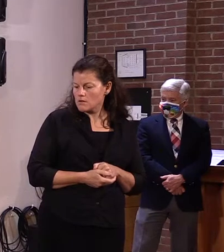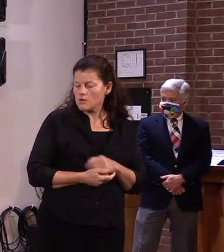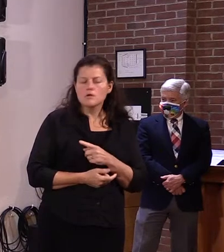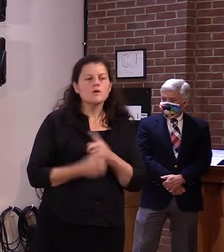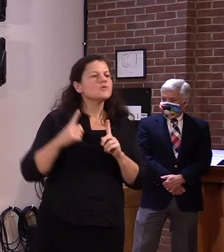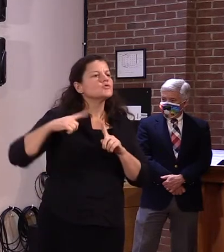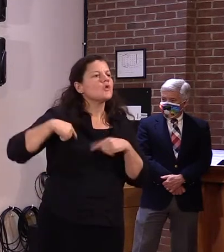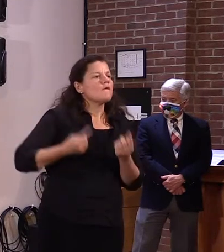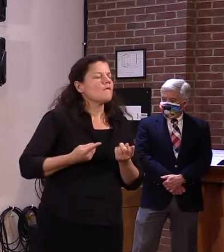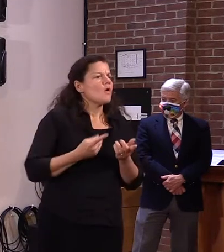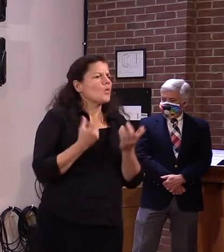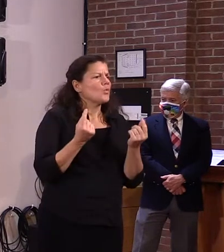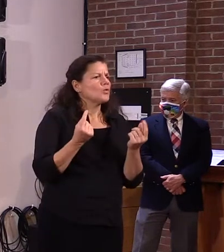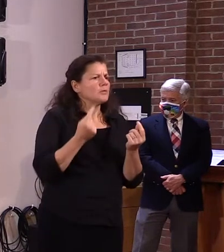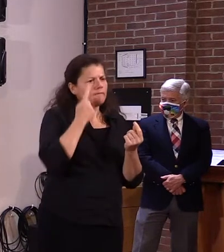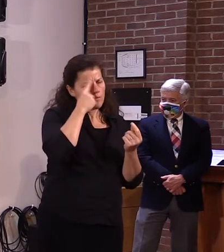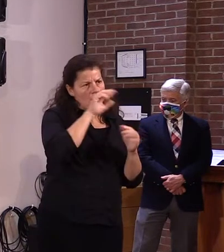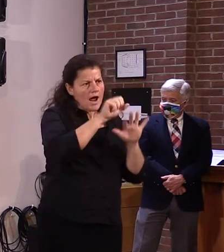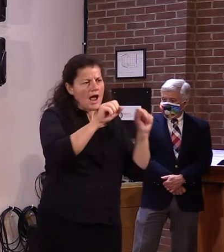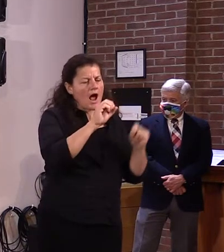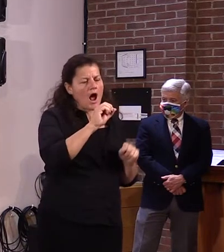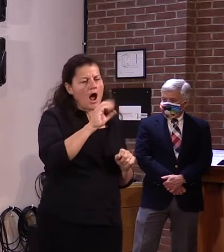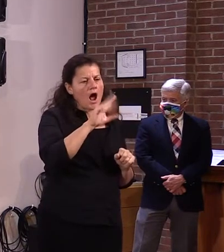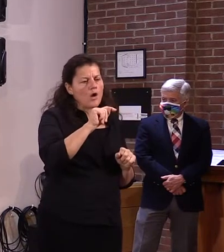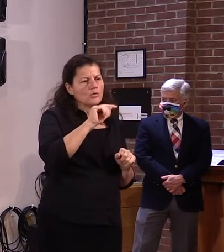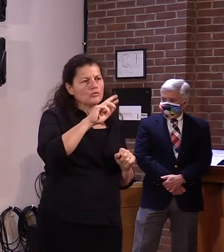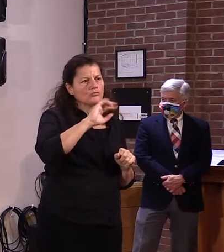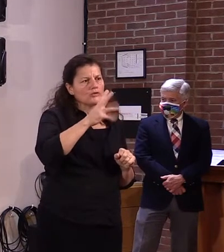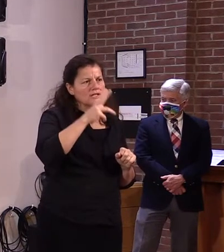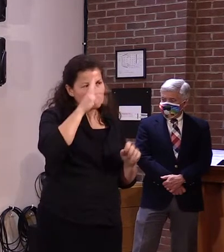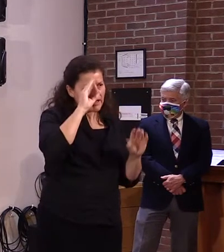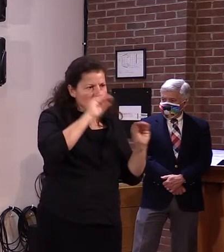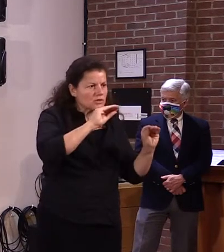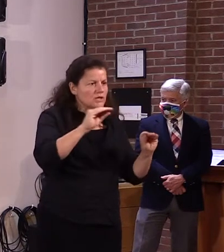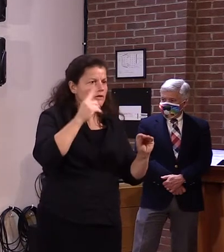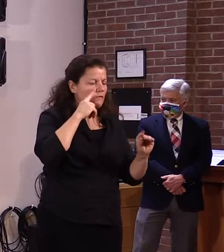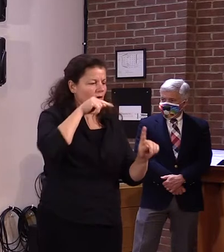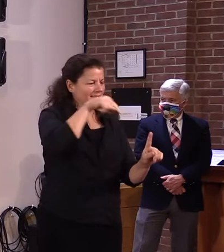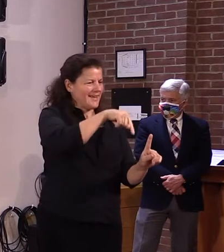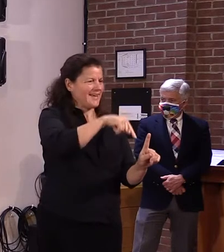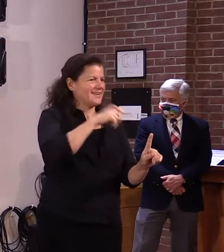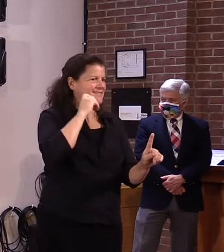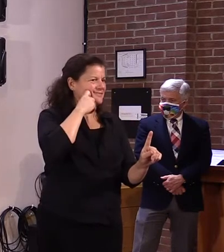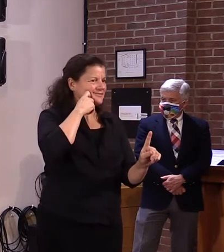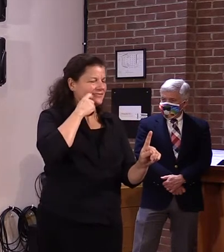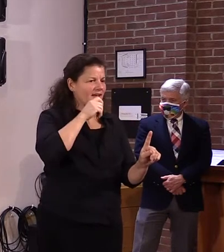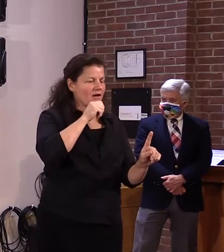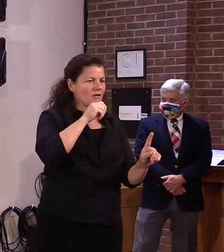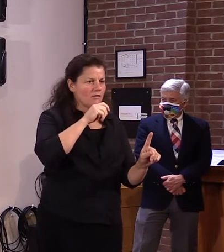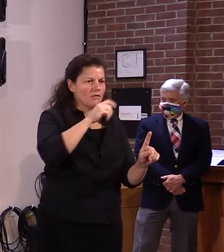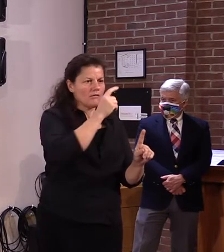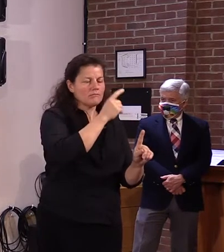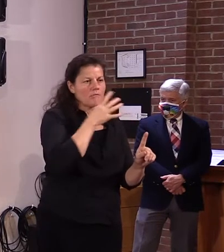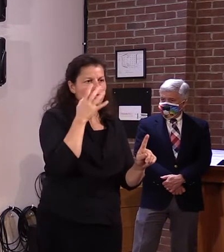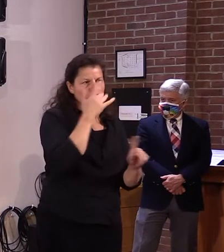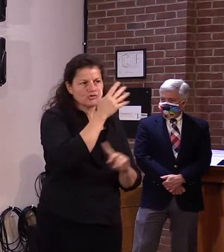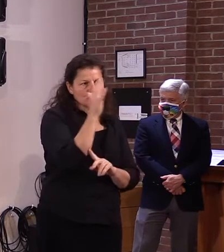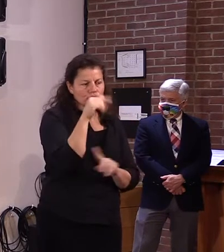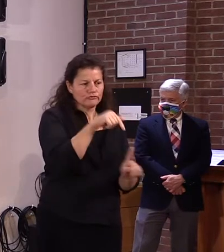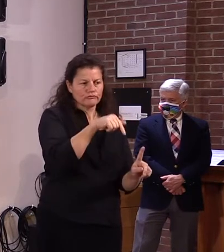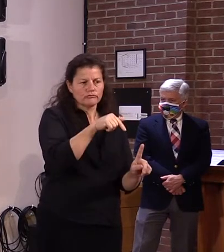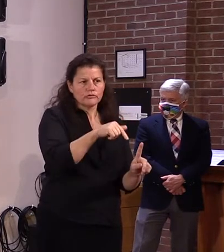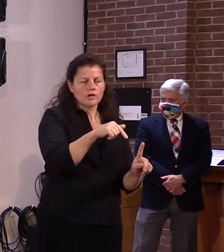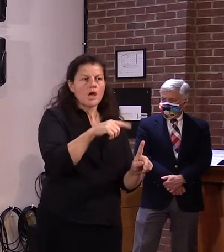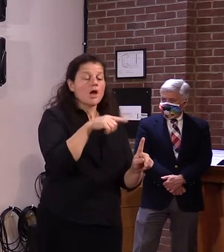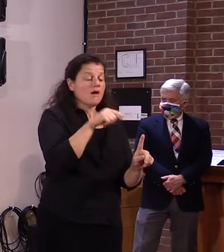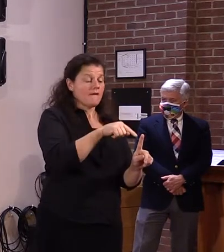has been done upstate to the actual orchard itself down there in Shoreham. But I'm wondering what the state has done for